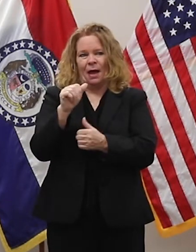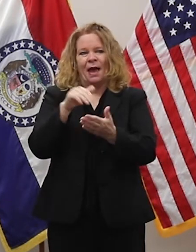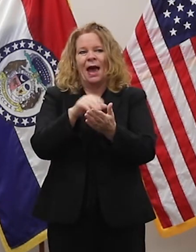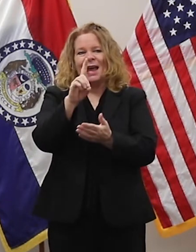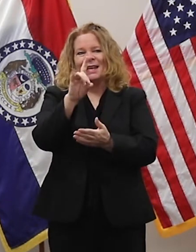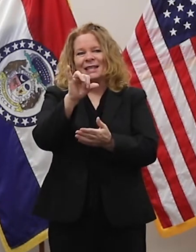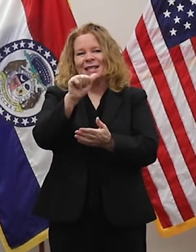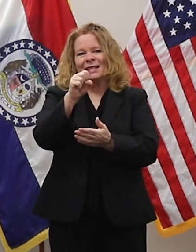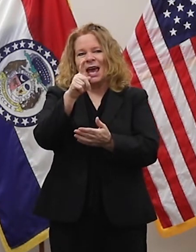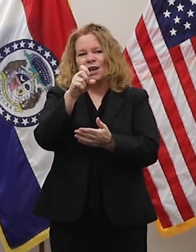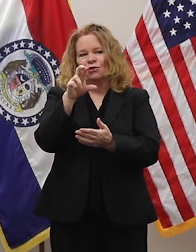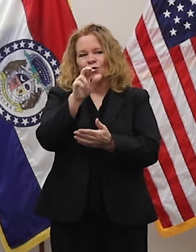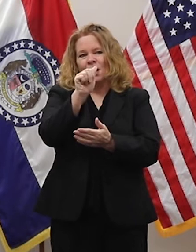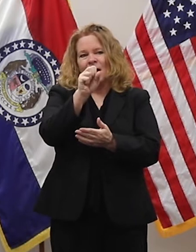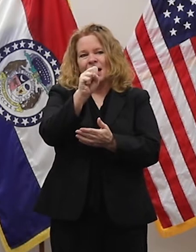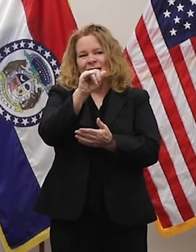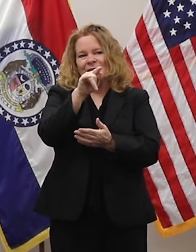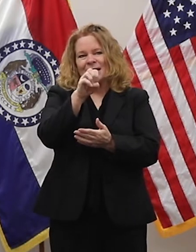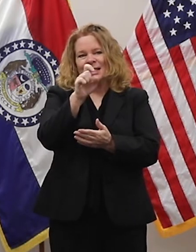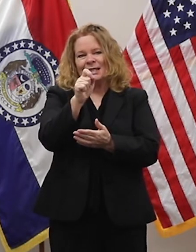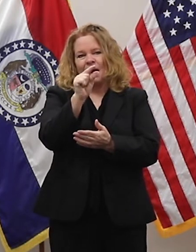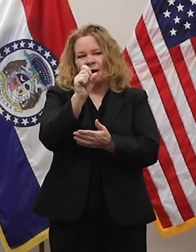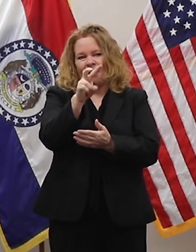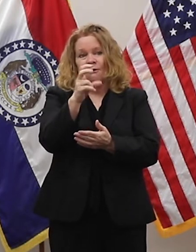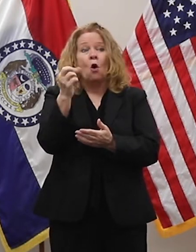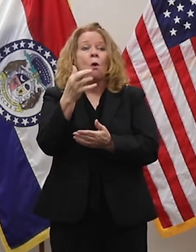disasterassistance.gov or call